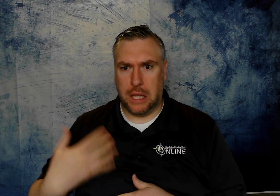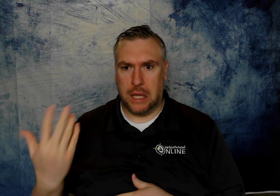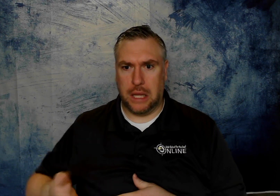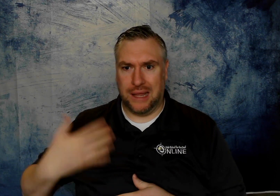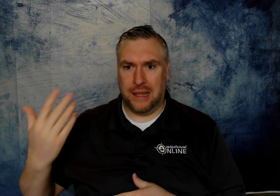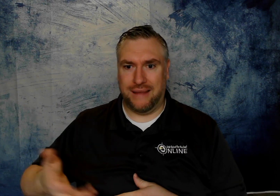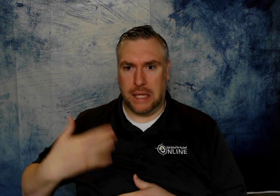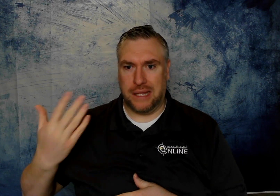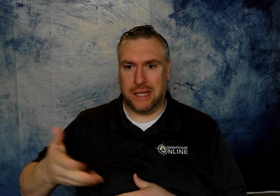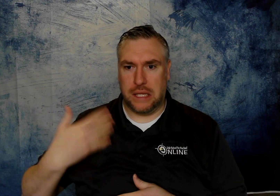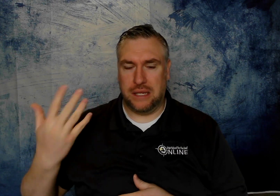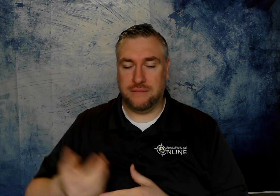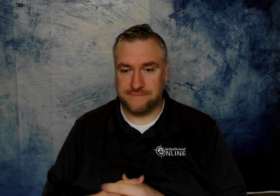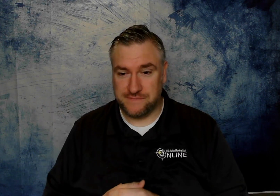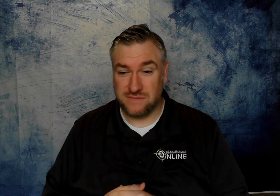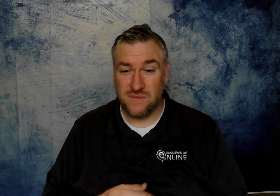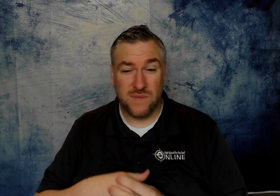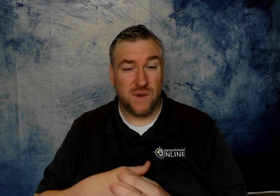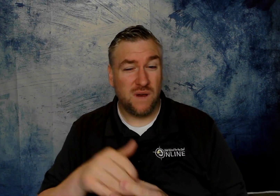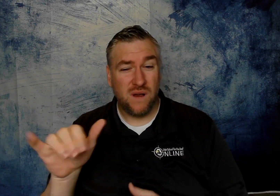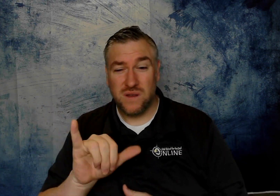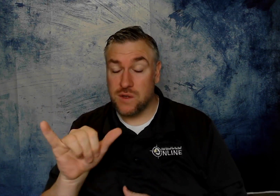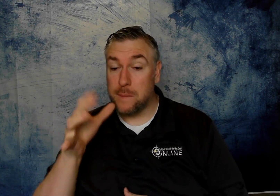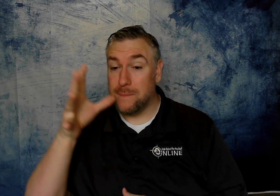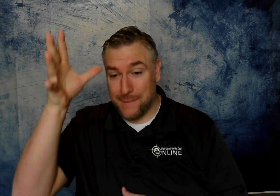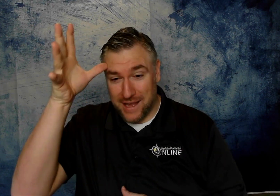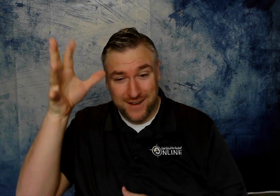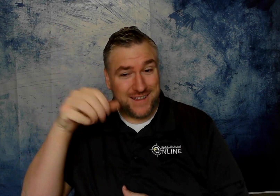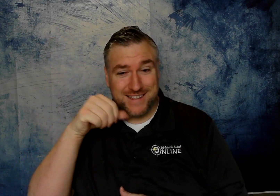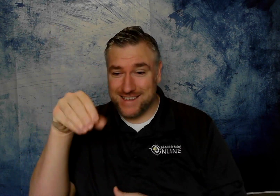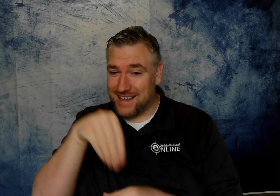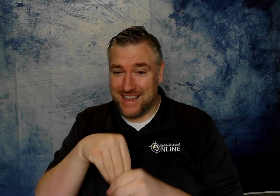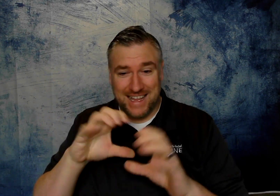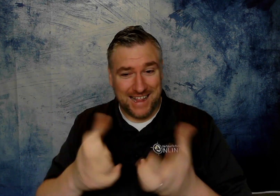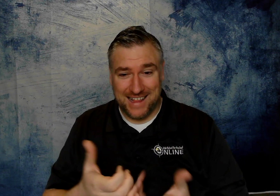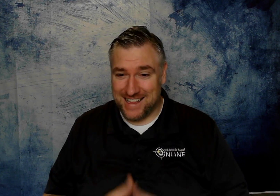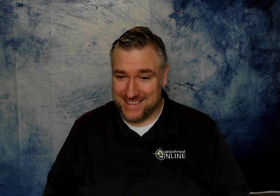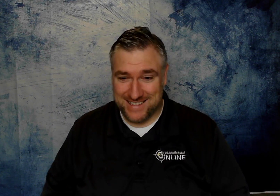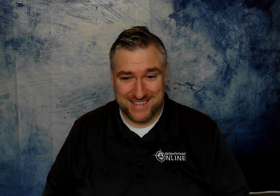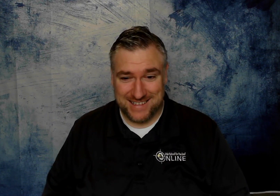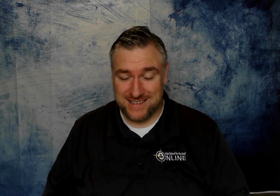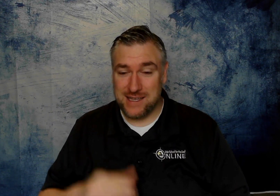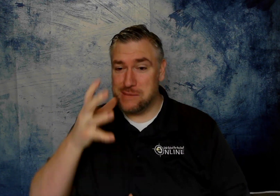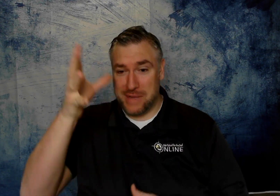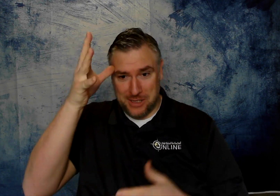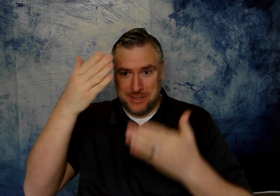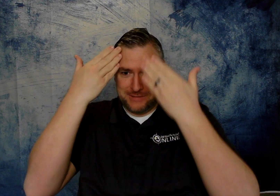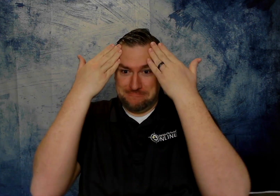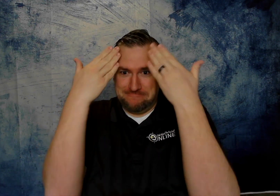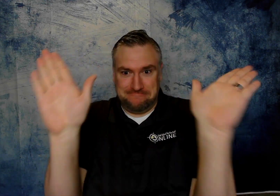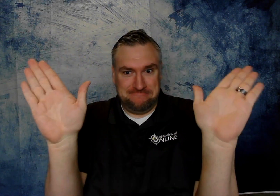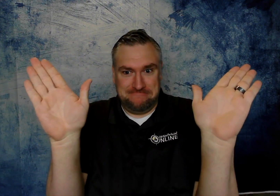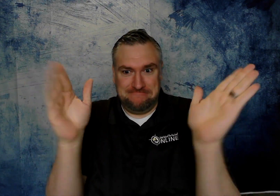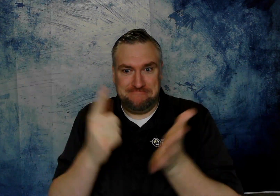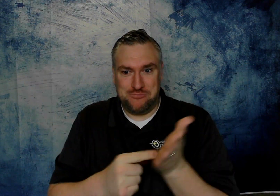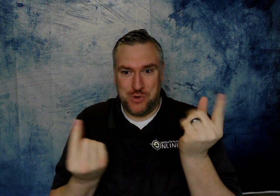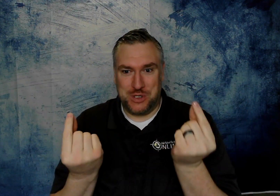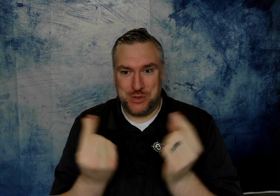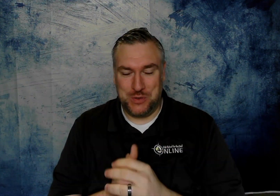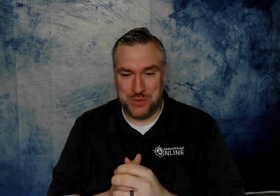it, what do I do? Also, if parents, they're not in the class, they don't know what